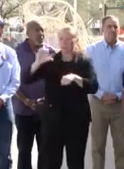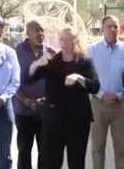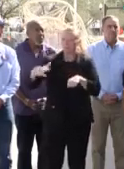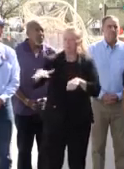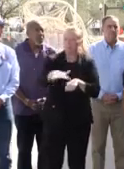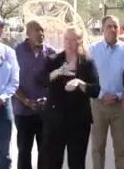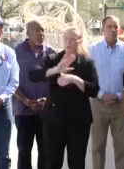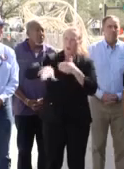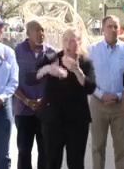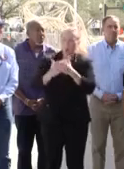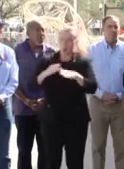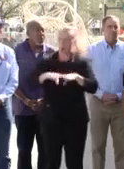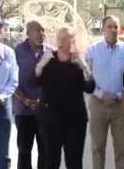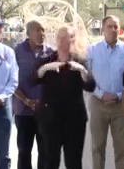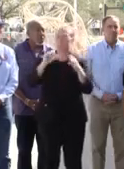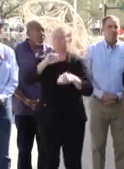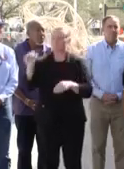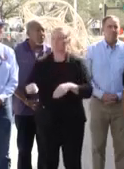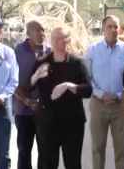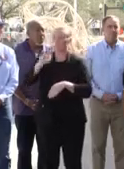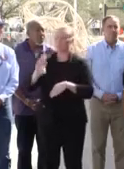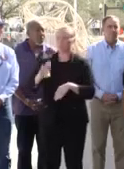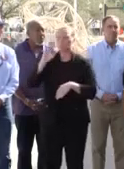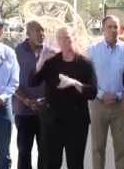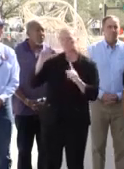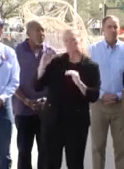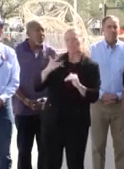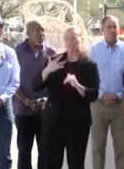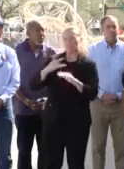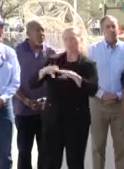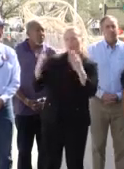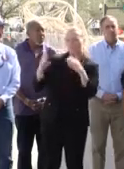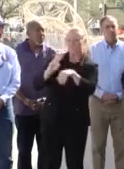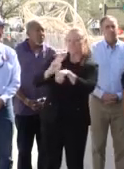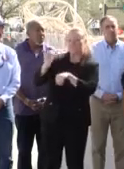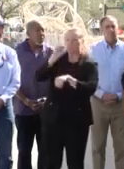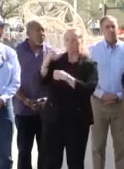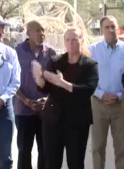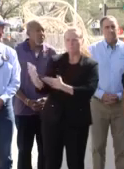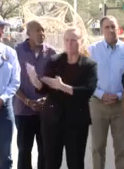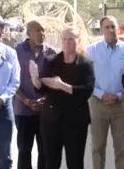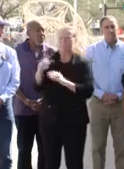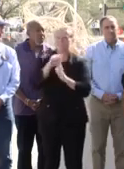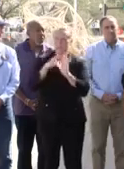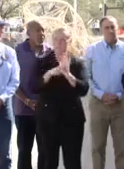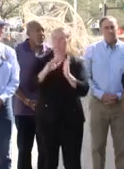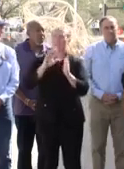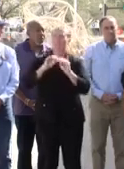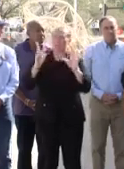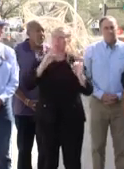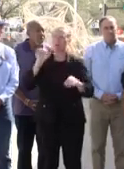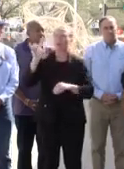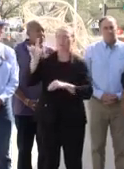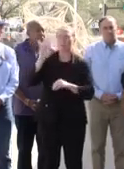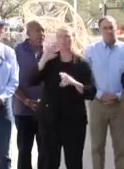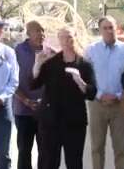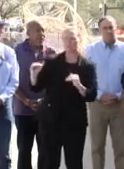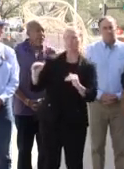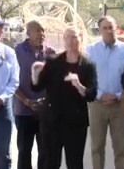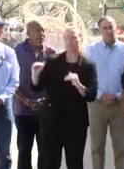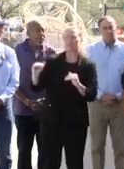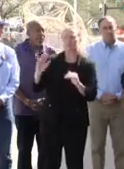at 0600 tomorrow. And St. Pete Clearwater Airport is expected to resume today